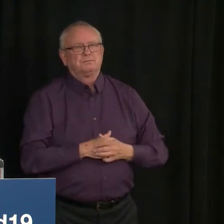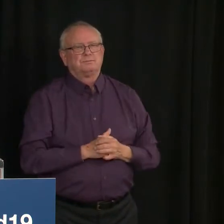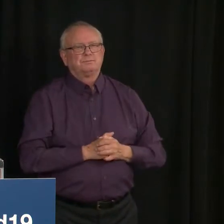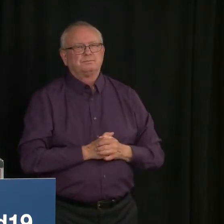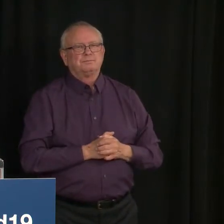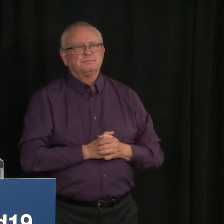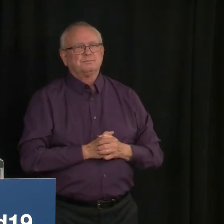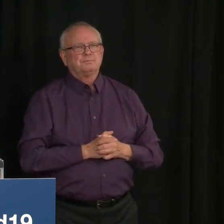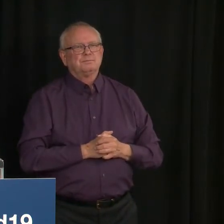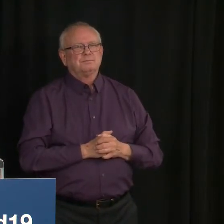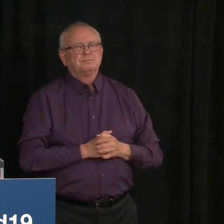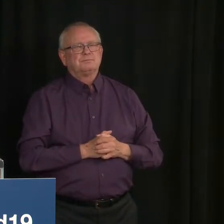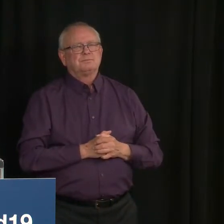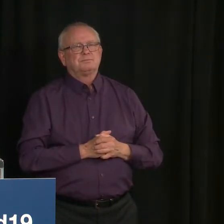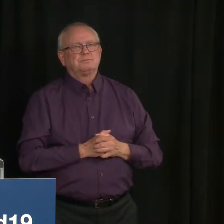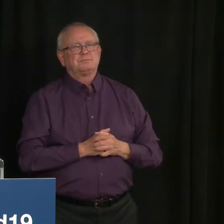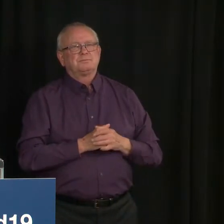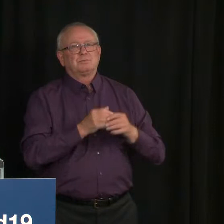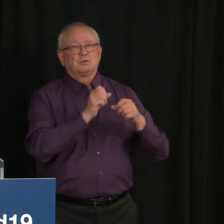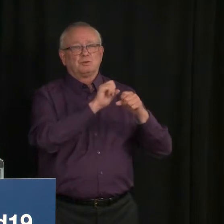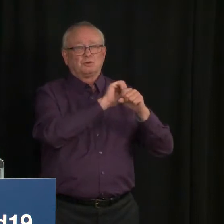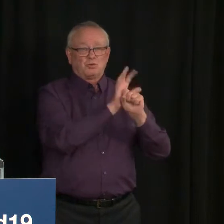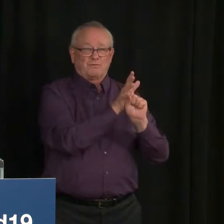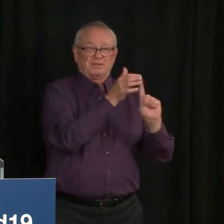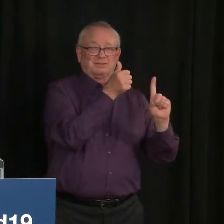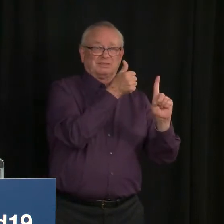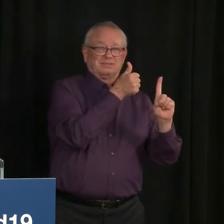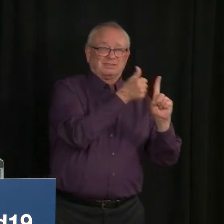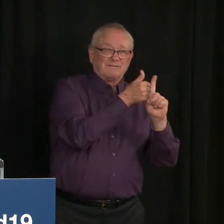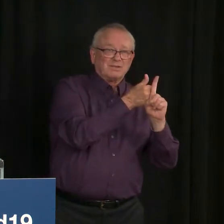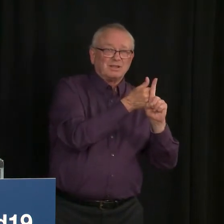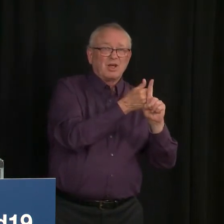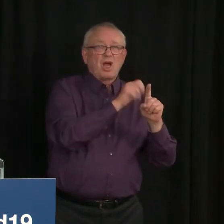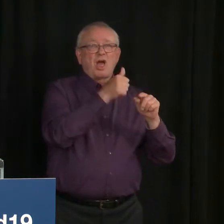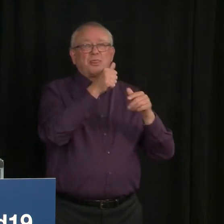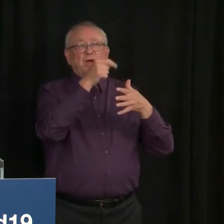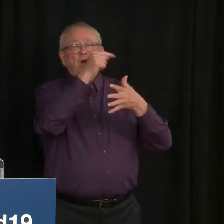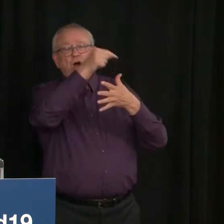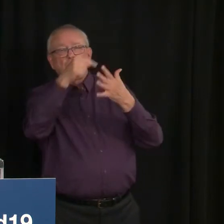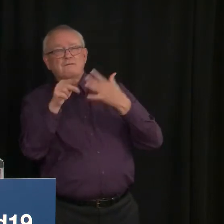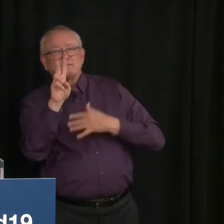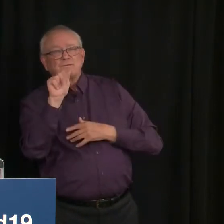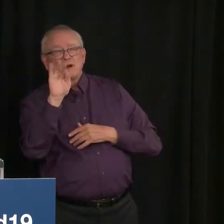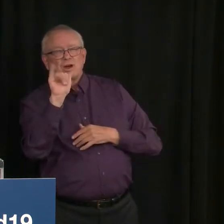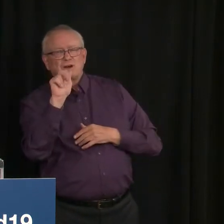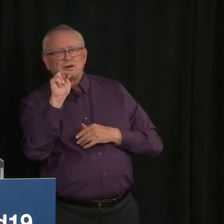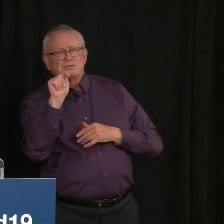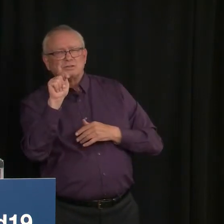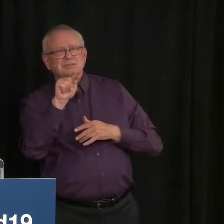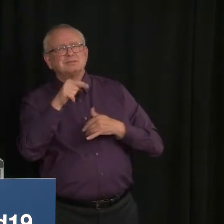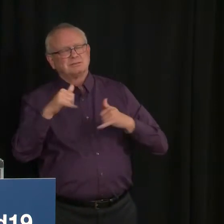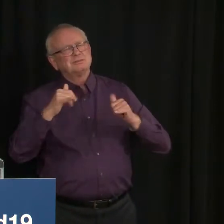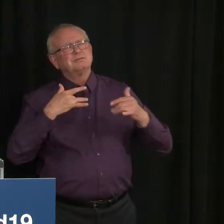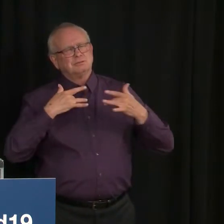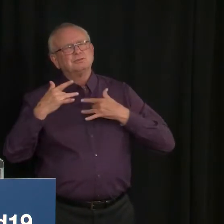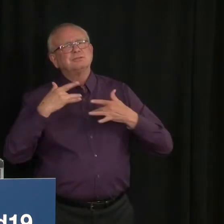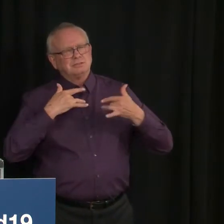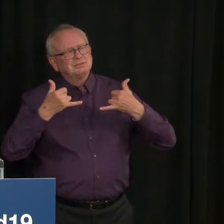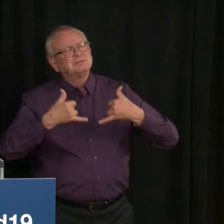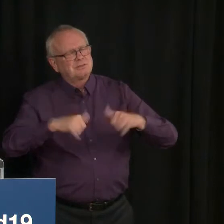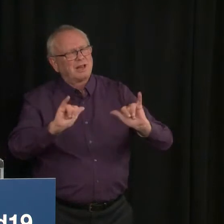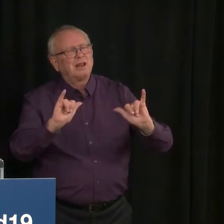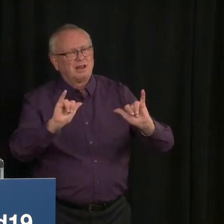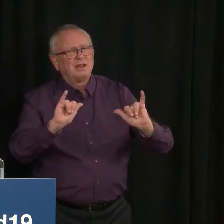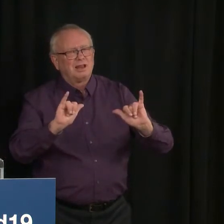wild type COVID, all of those are viruses that we still need to be concerned about as well until we've reached the level of protection